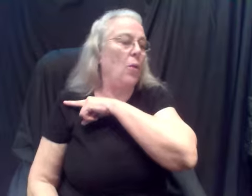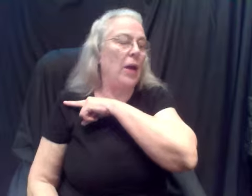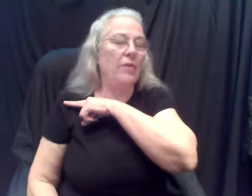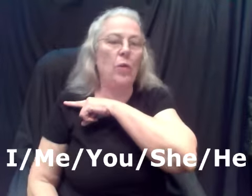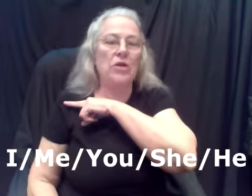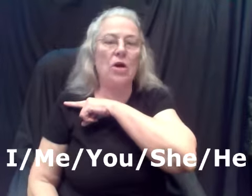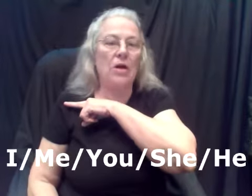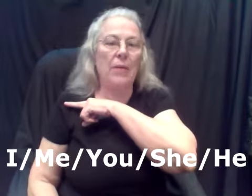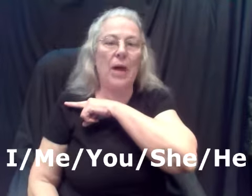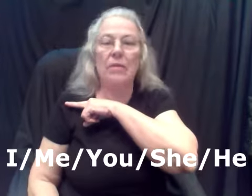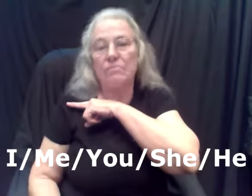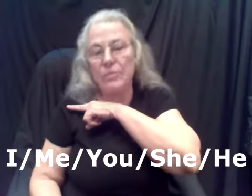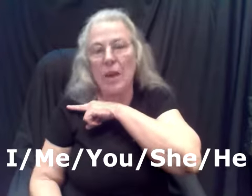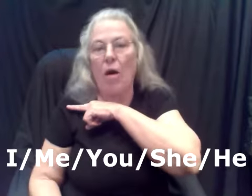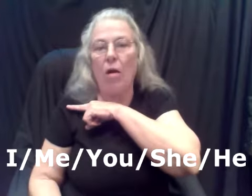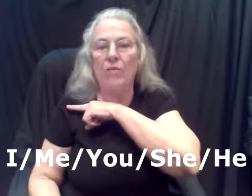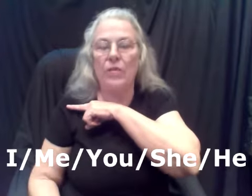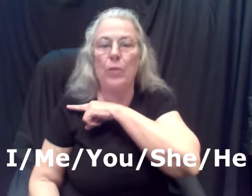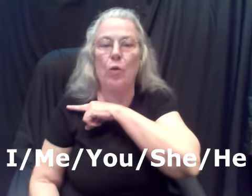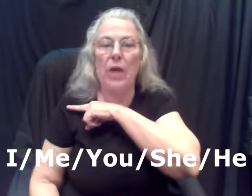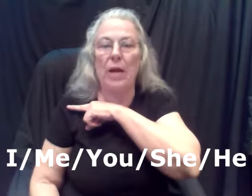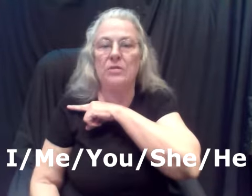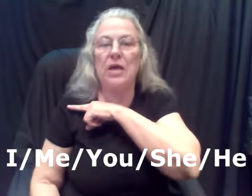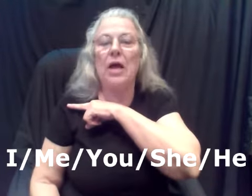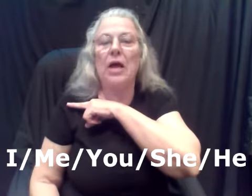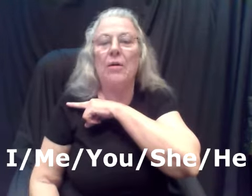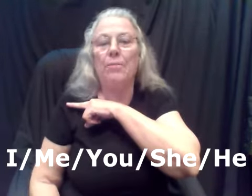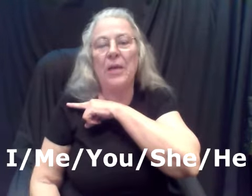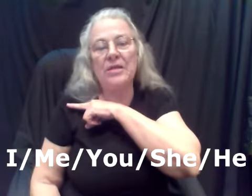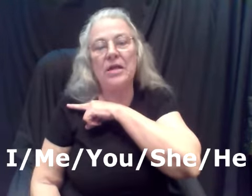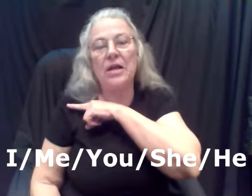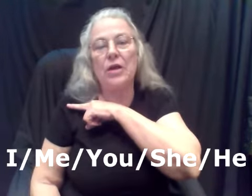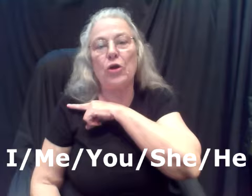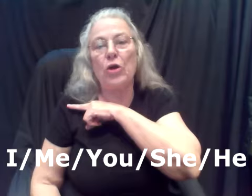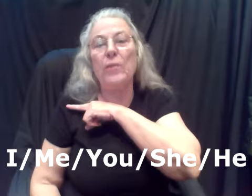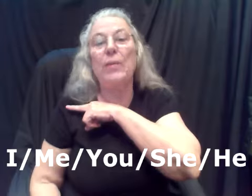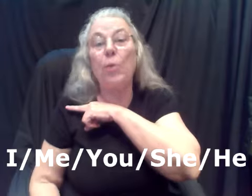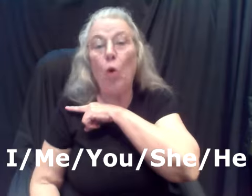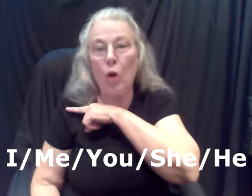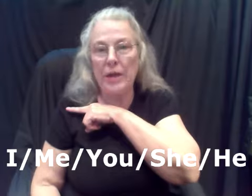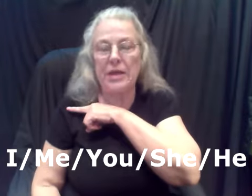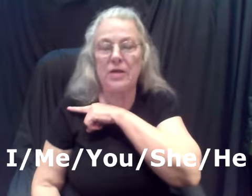Whenever we talk about all of the pronouns, basically you're going to be pointing to